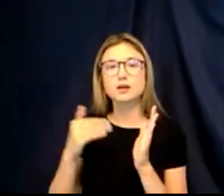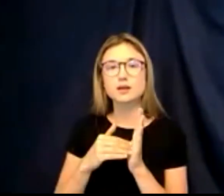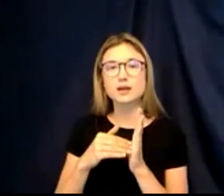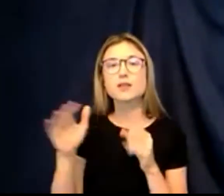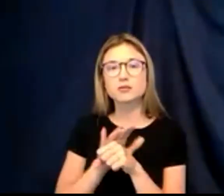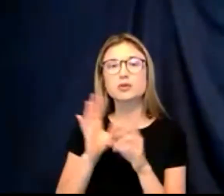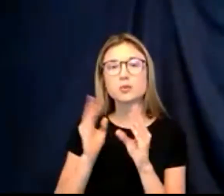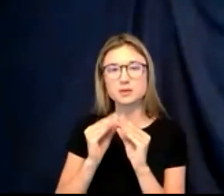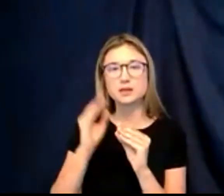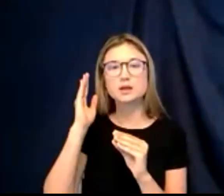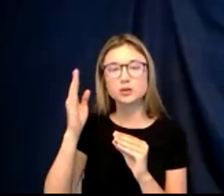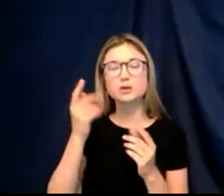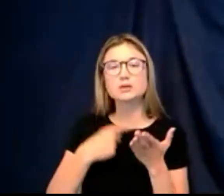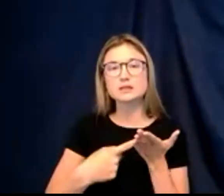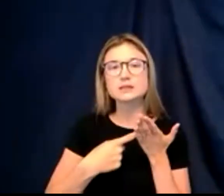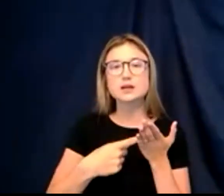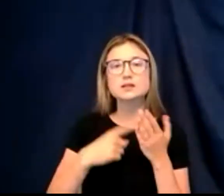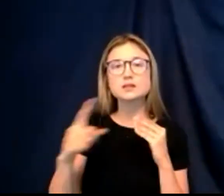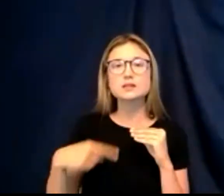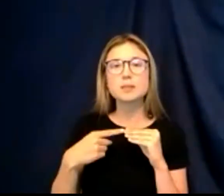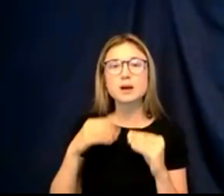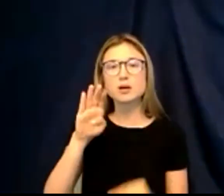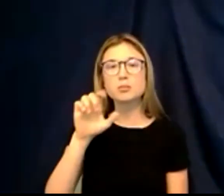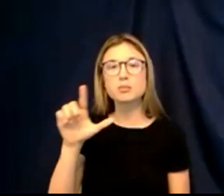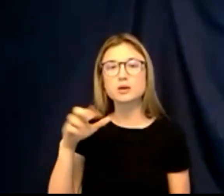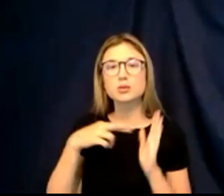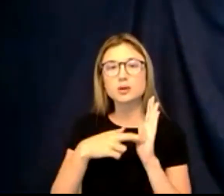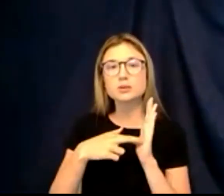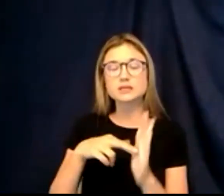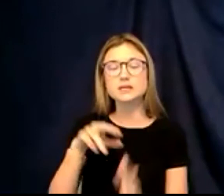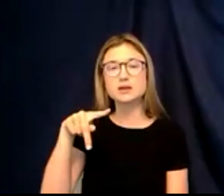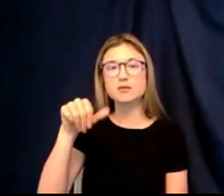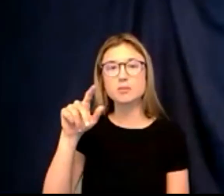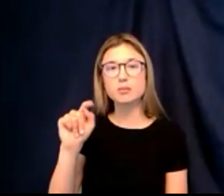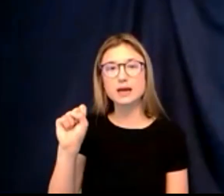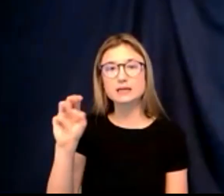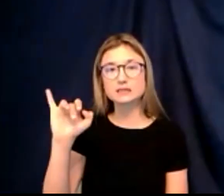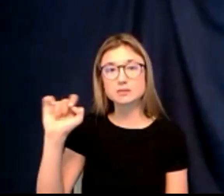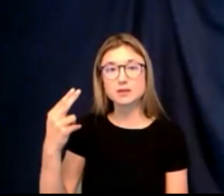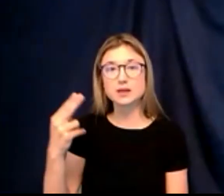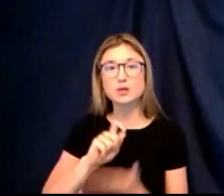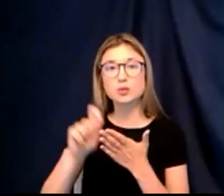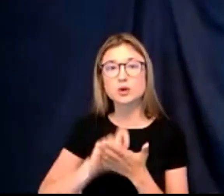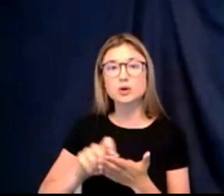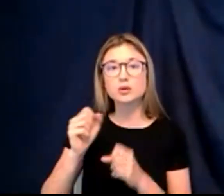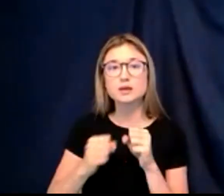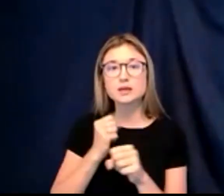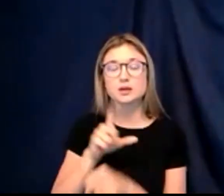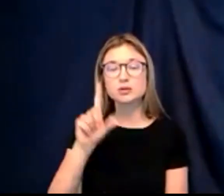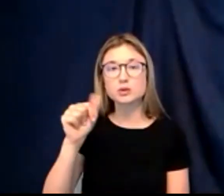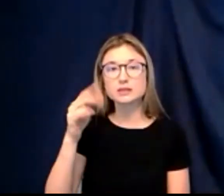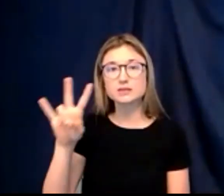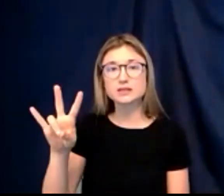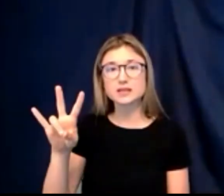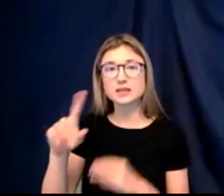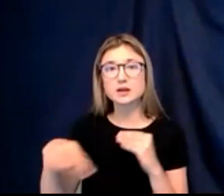regards to a bill that Representative Pat Smith authored in 2017 in regards to accessibility for